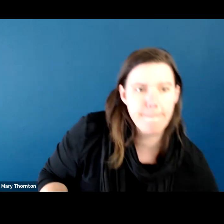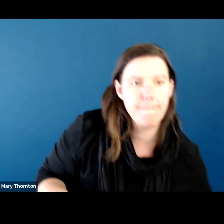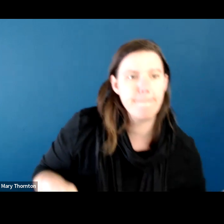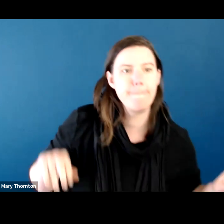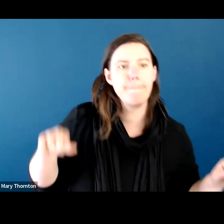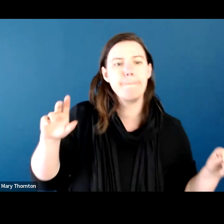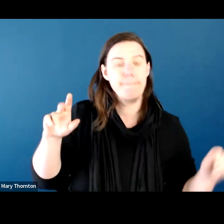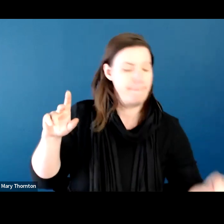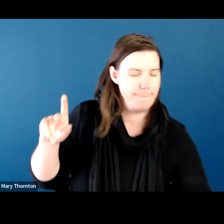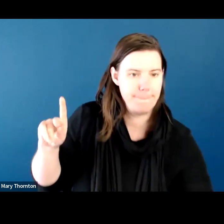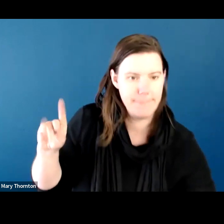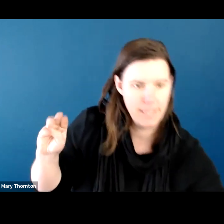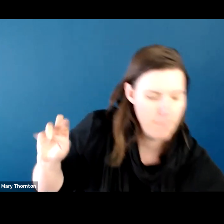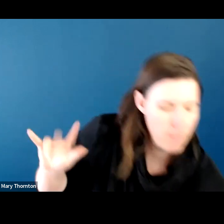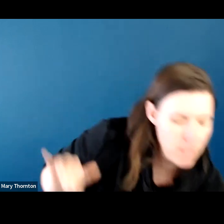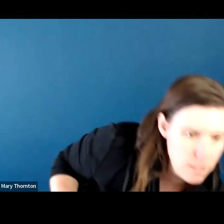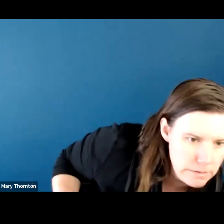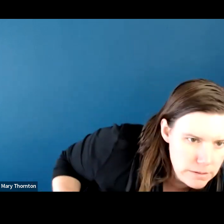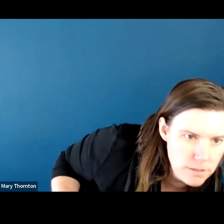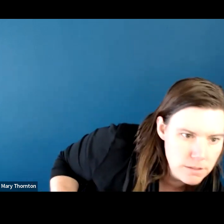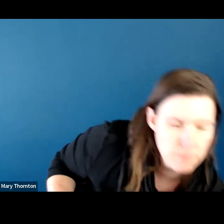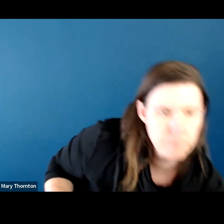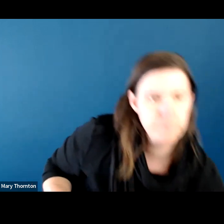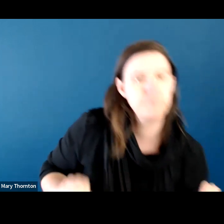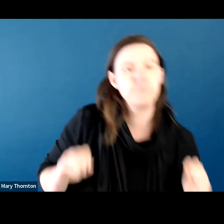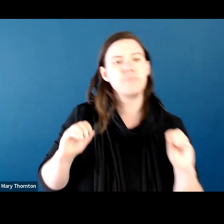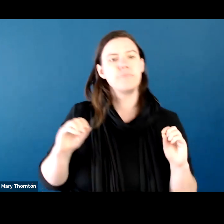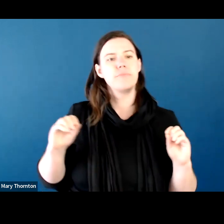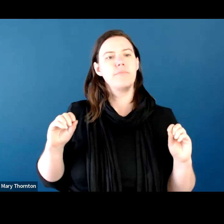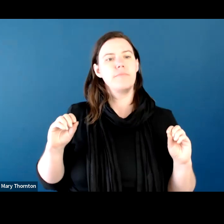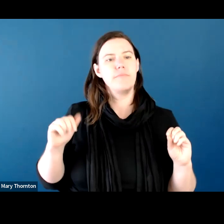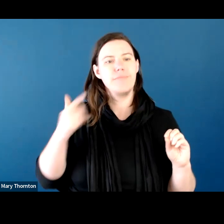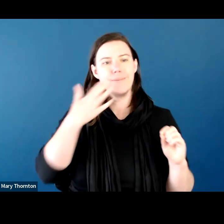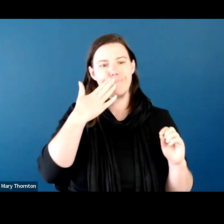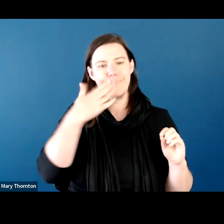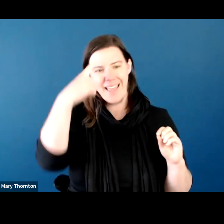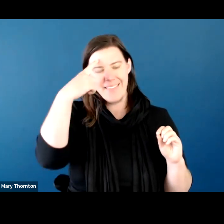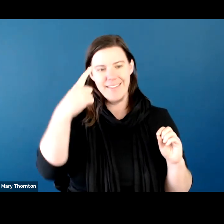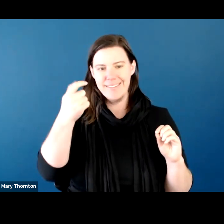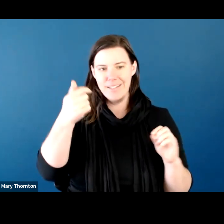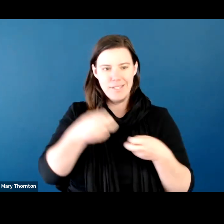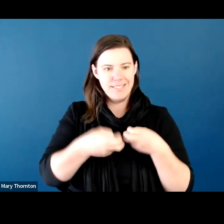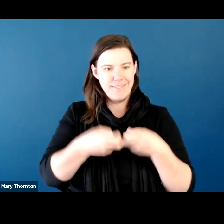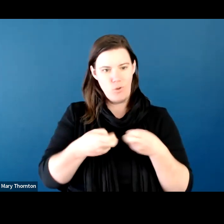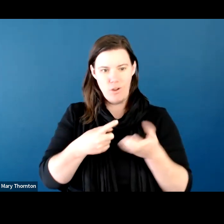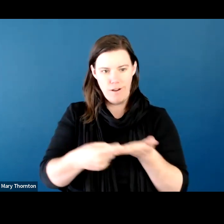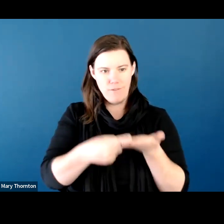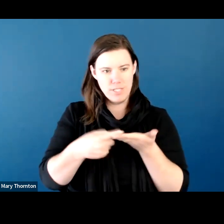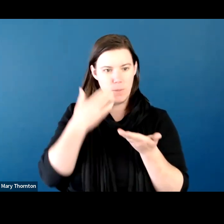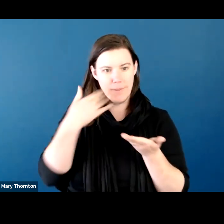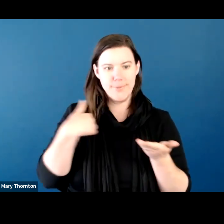Great. Thank you very much. I think some of this conversation is difficult because our assignment as CRIS committee